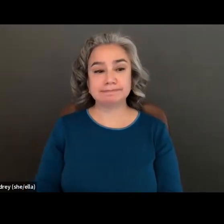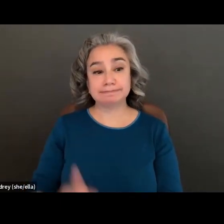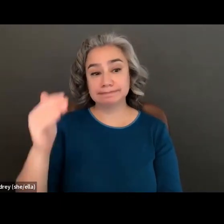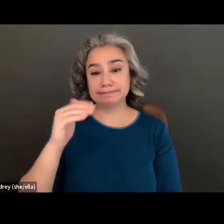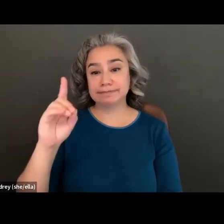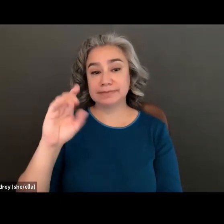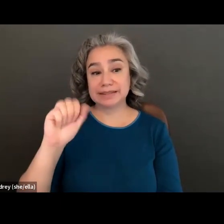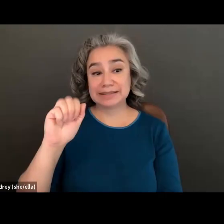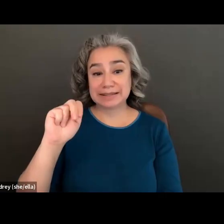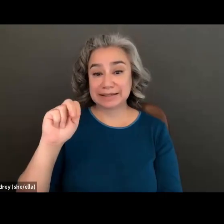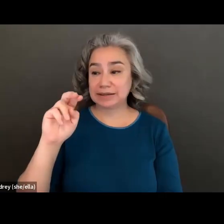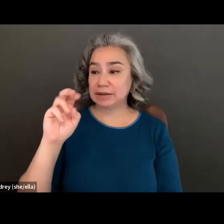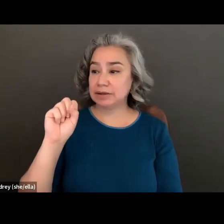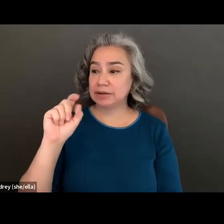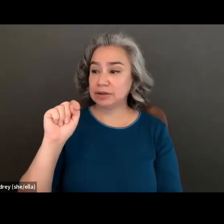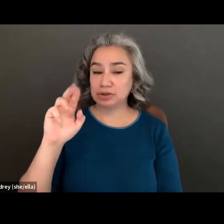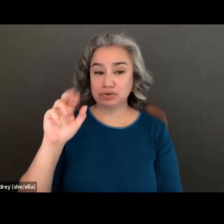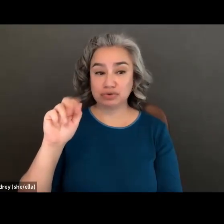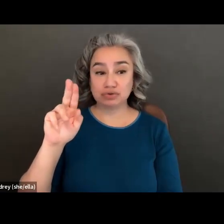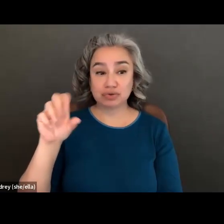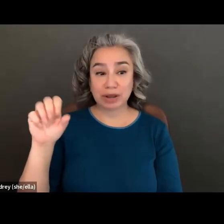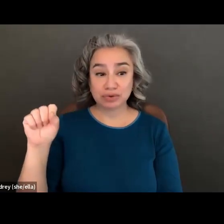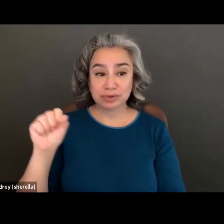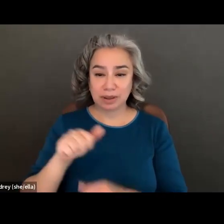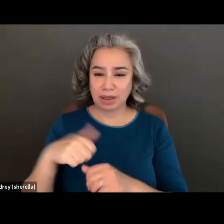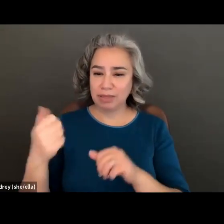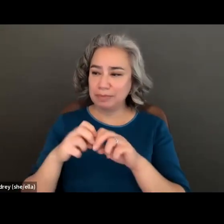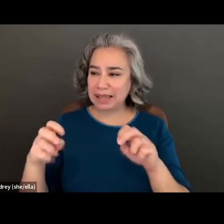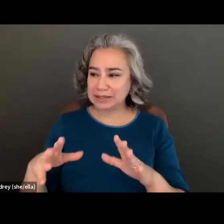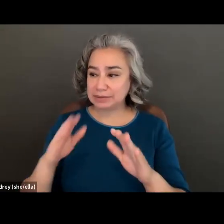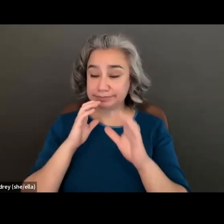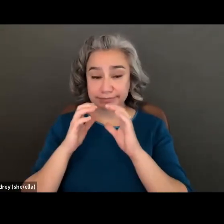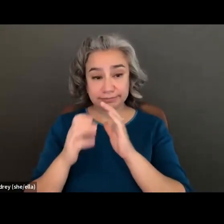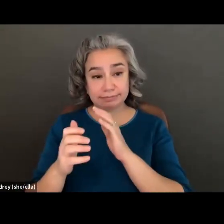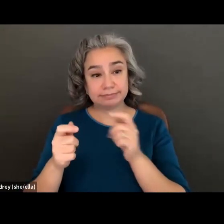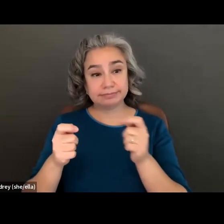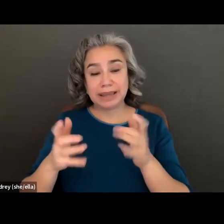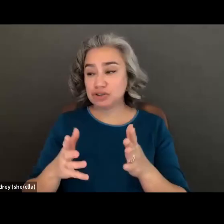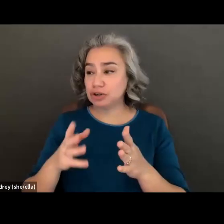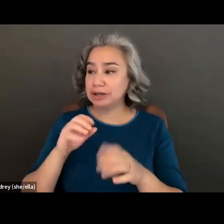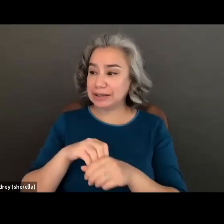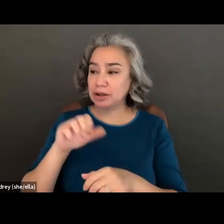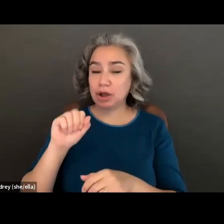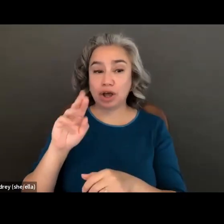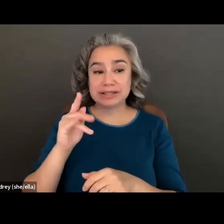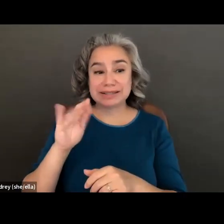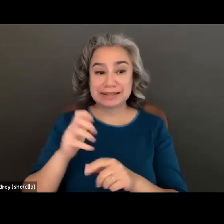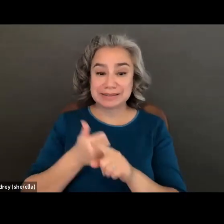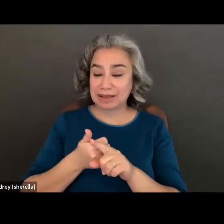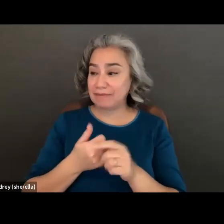Dean Strauss is another panelist. He is the communications manager at the Autistic Self-Advocacy Network.